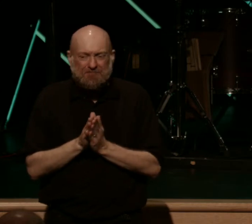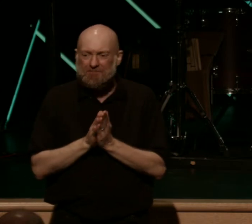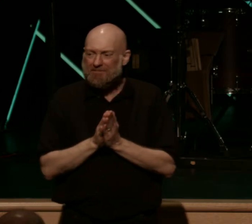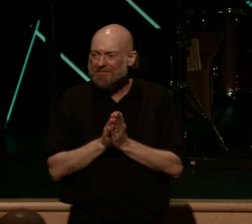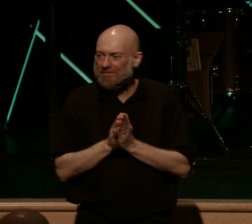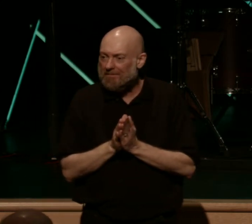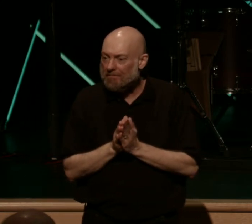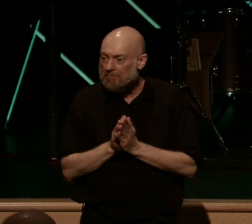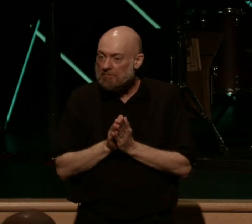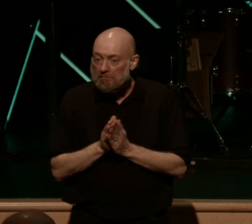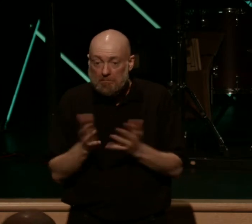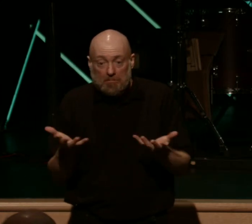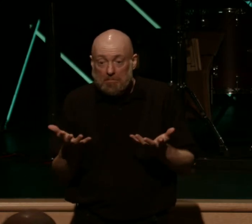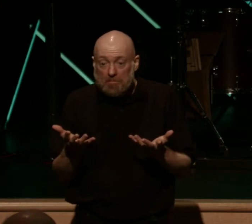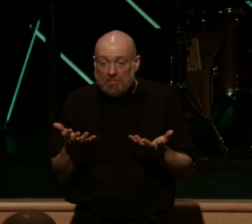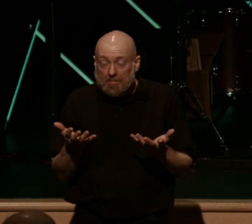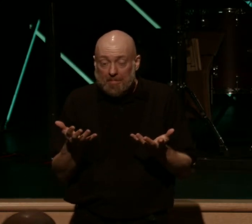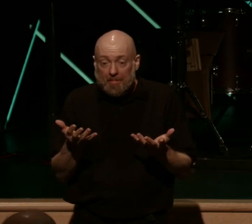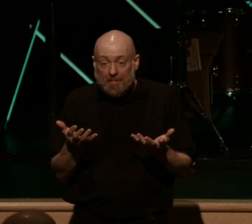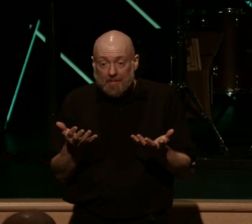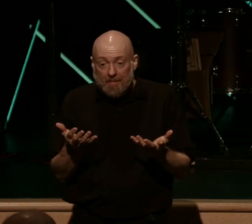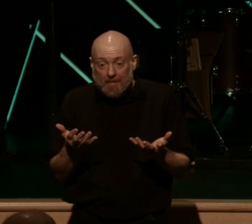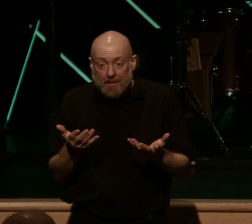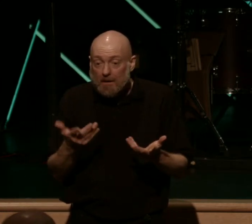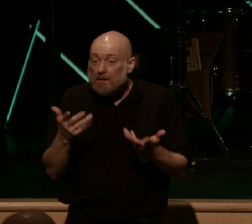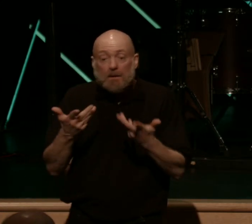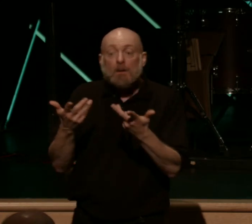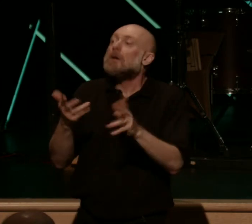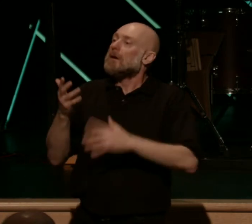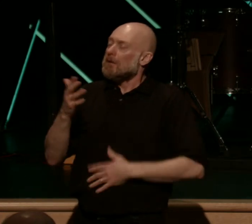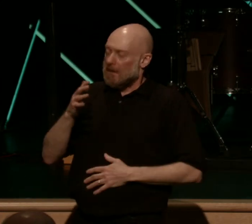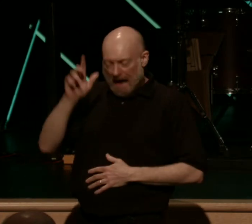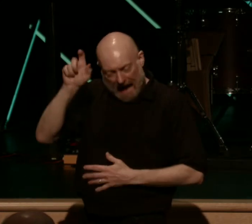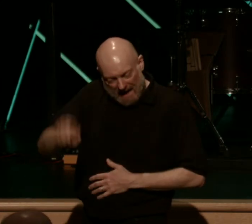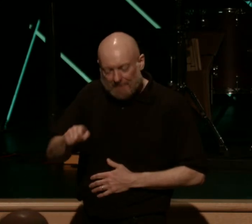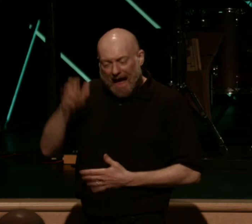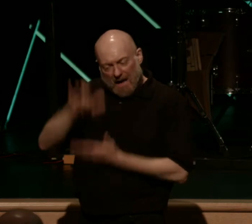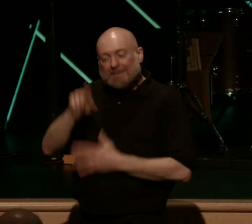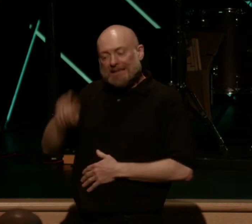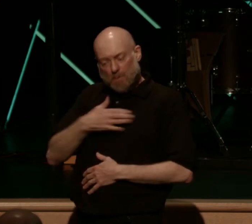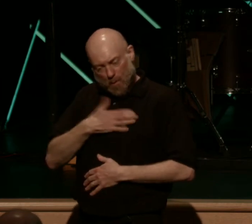And they'll do that whether their wives are kind or difficult,